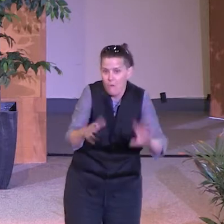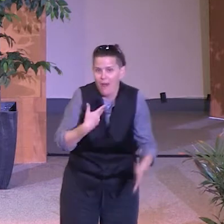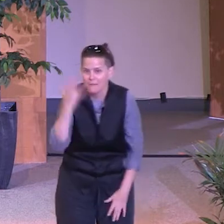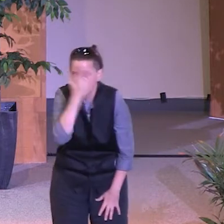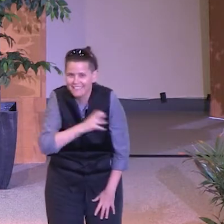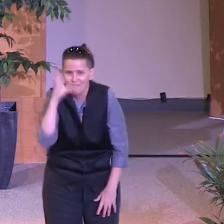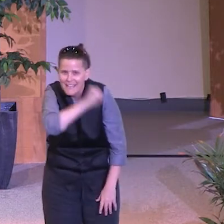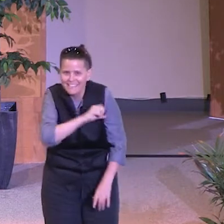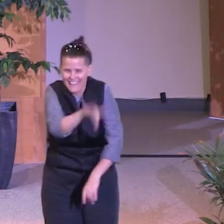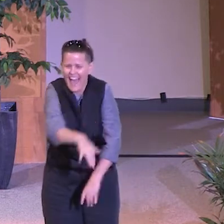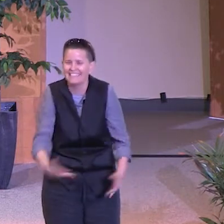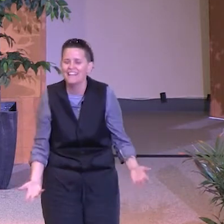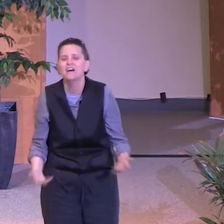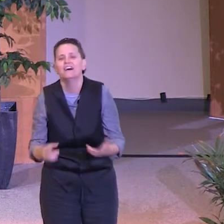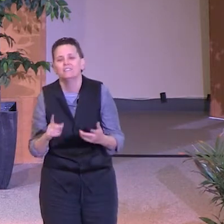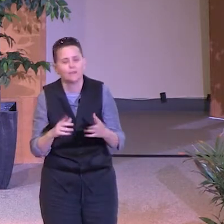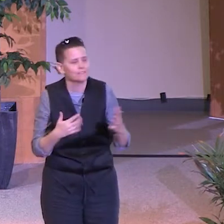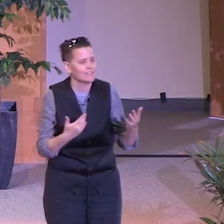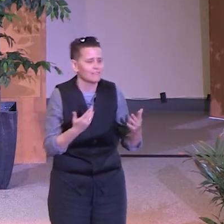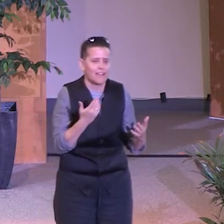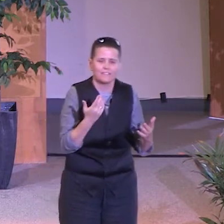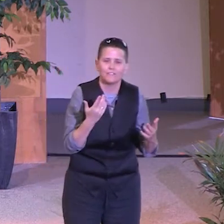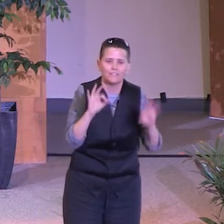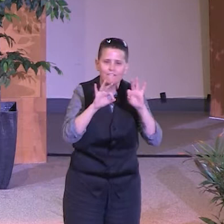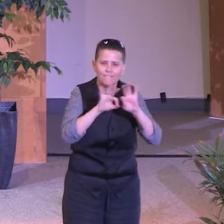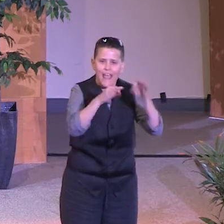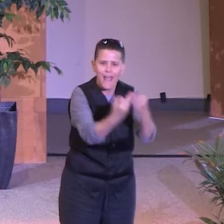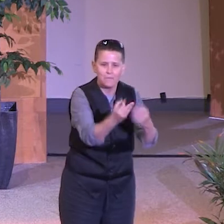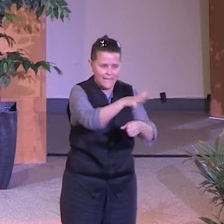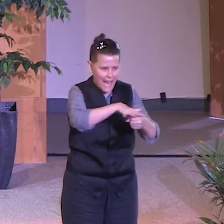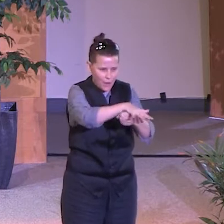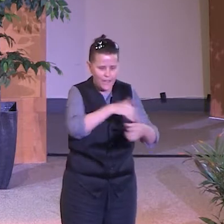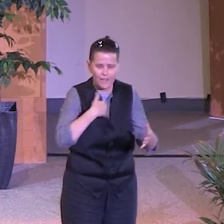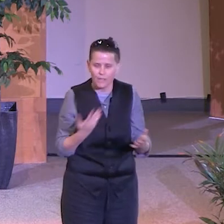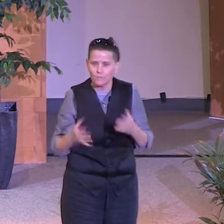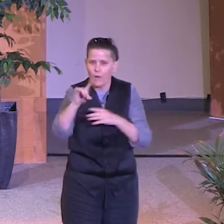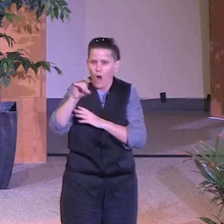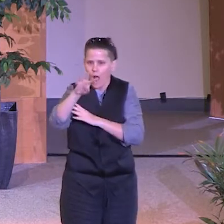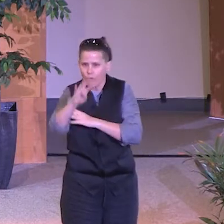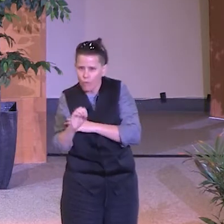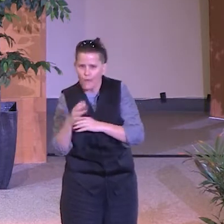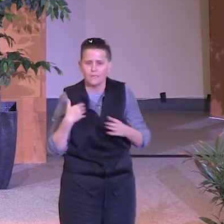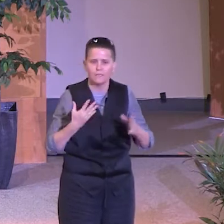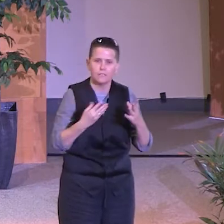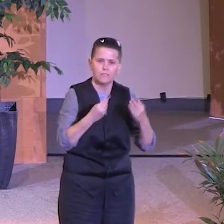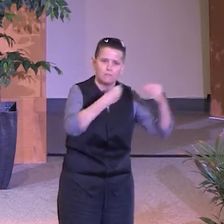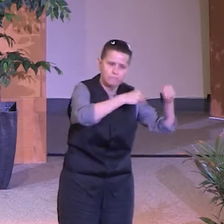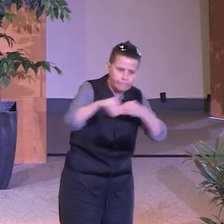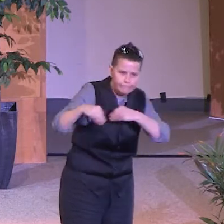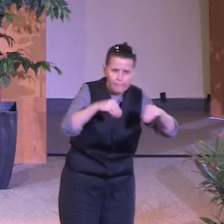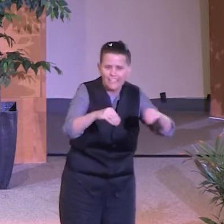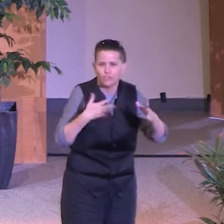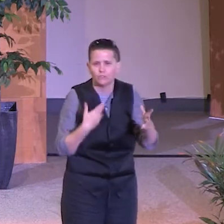So under the big tree in the family zone from 12 to 1, there will be 140 plus vendor booths, drinks, food, and